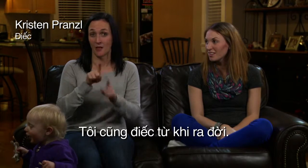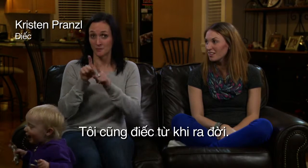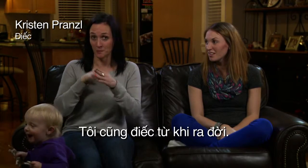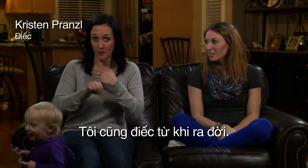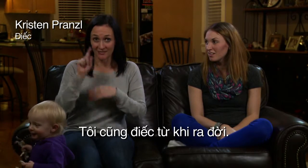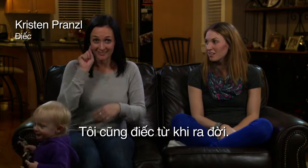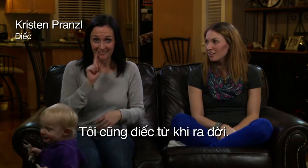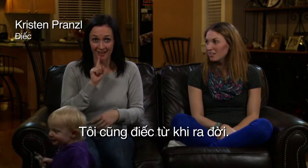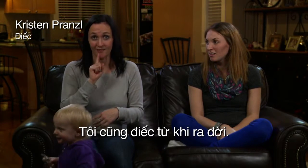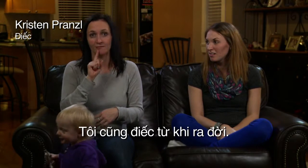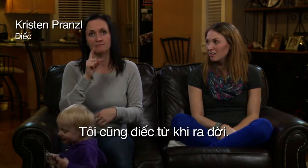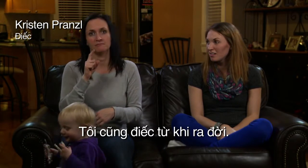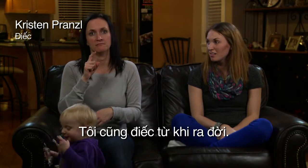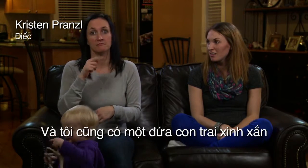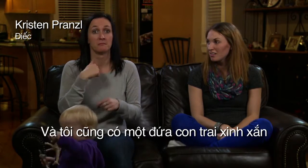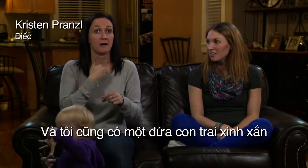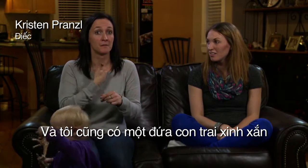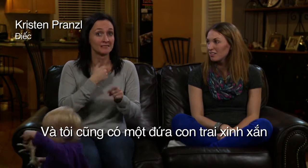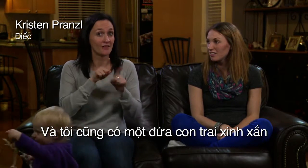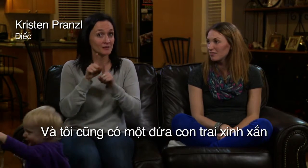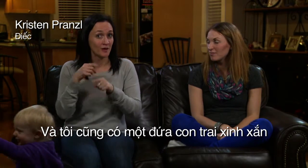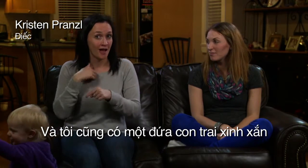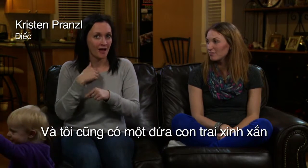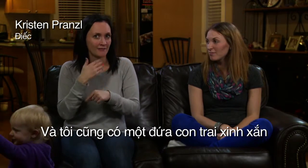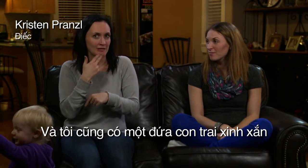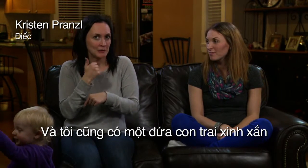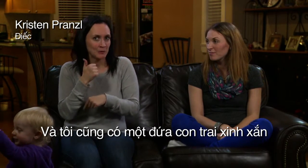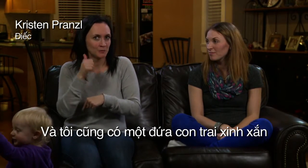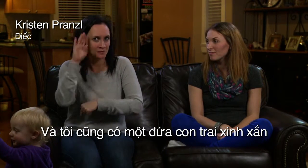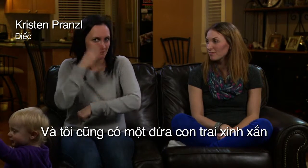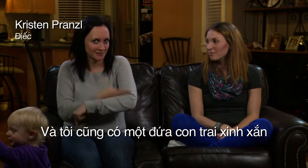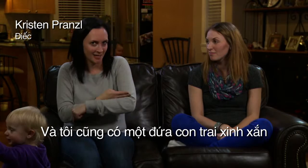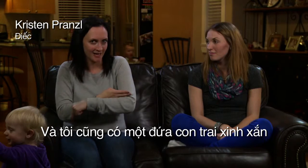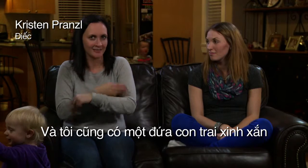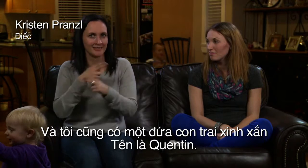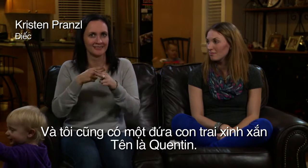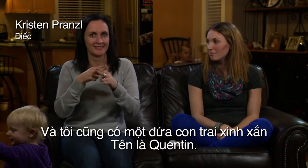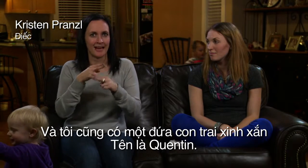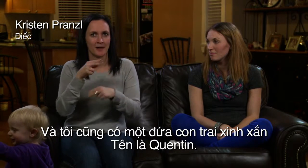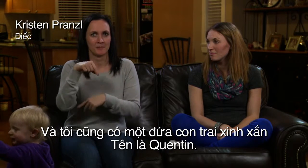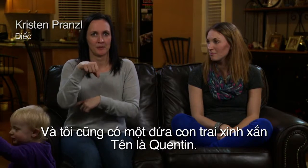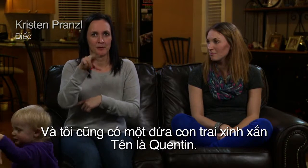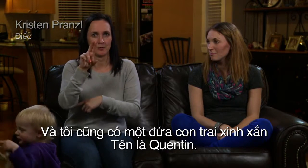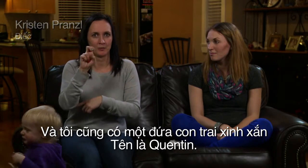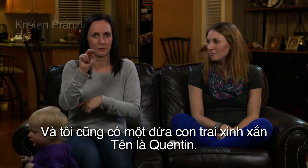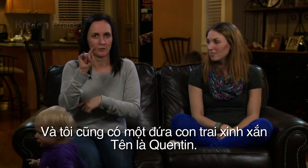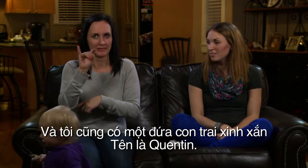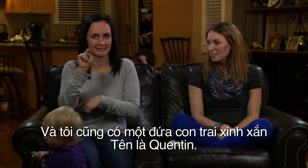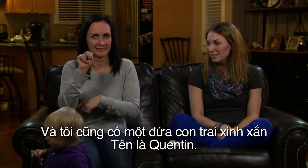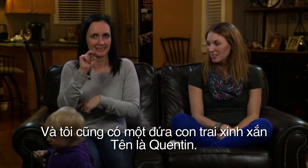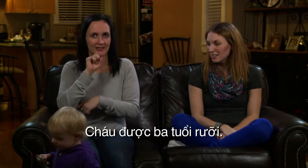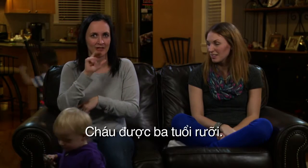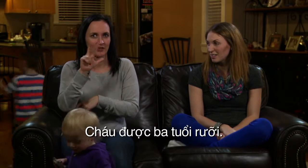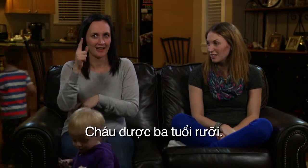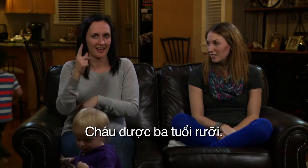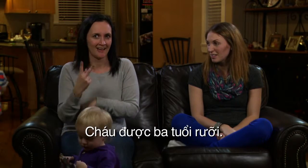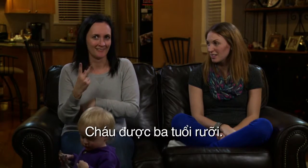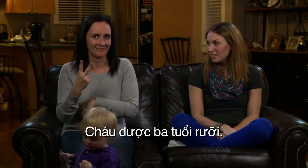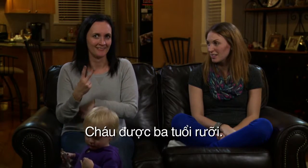I was also born deaf. And I also have a cute son named Quintin, who's three and